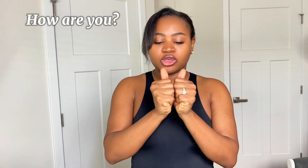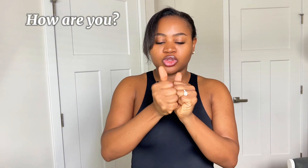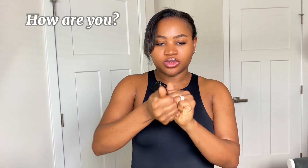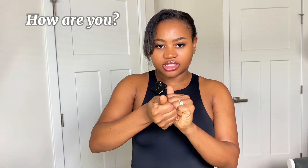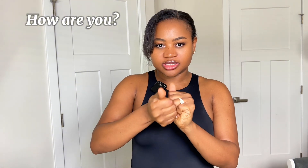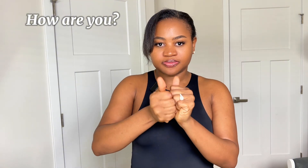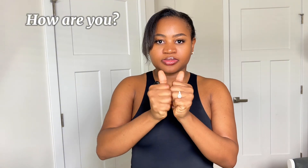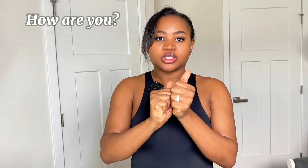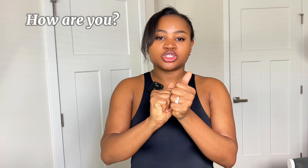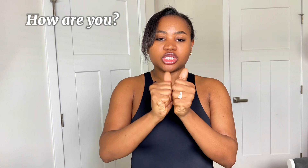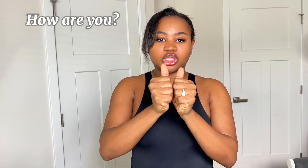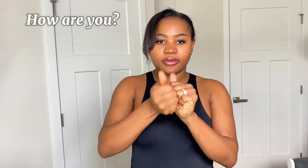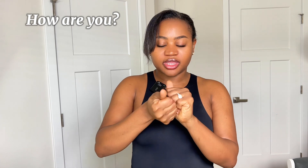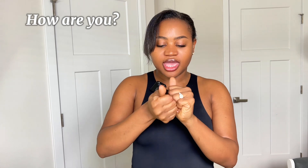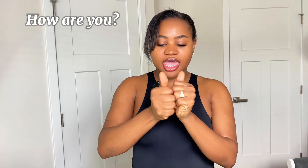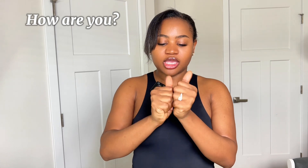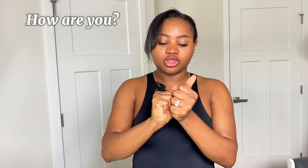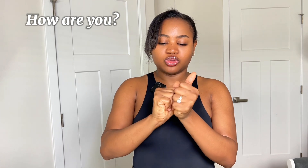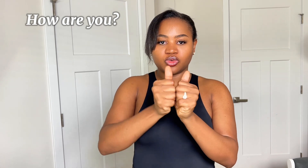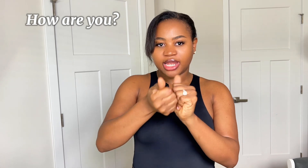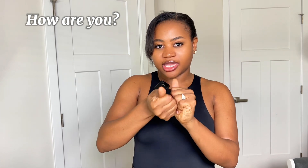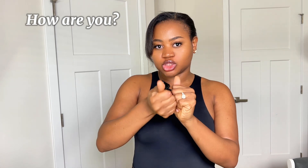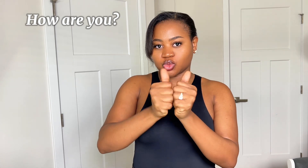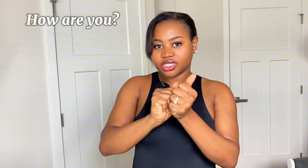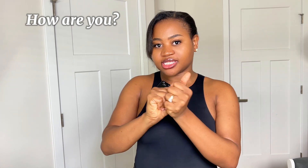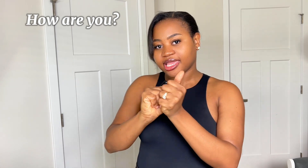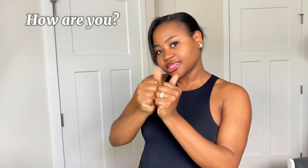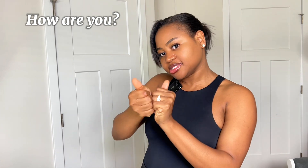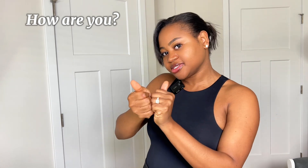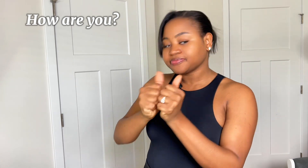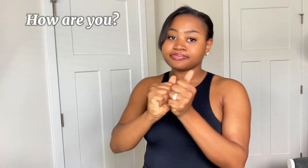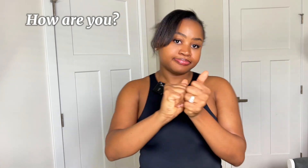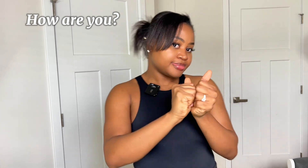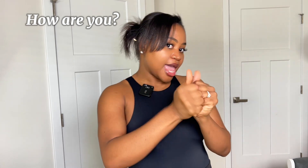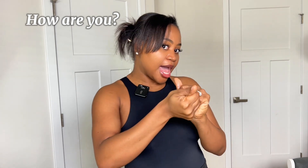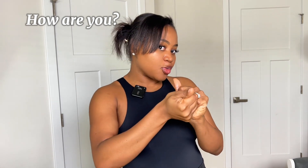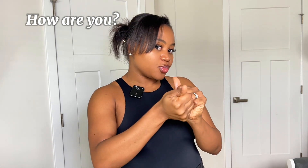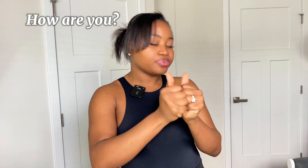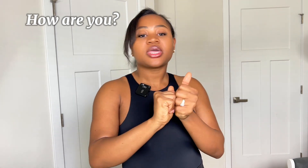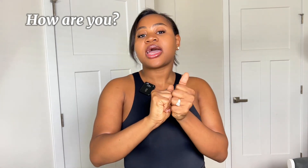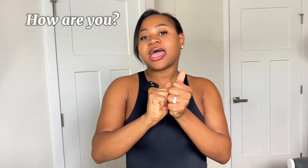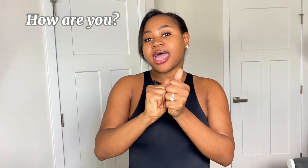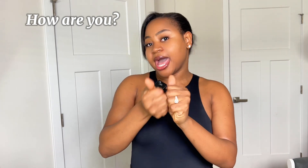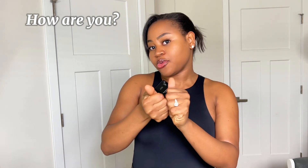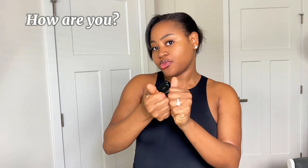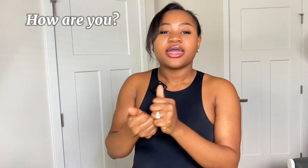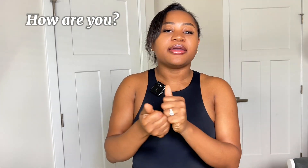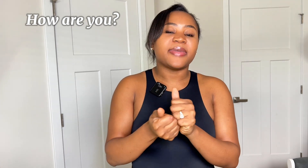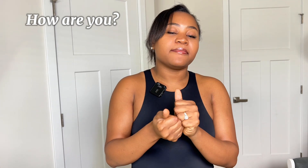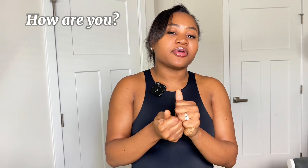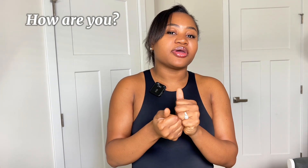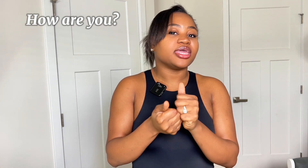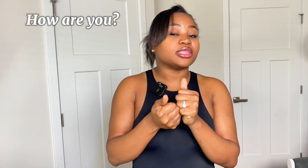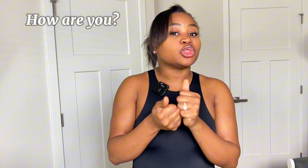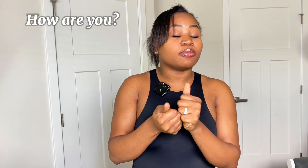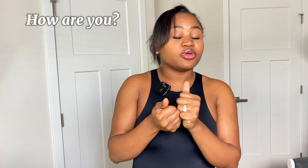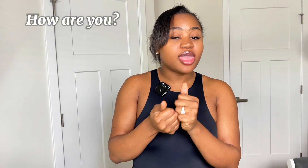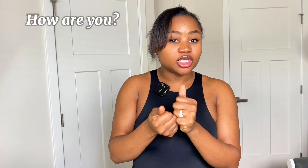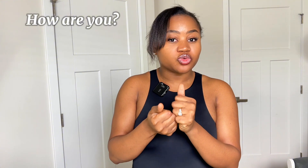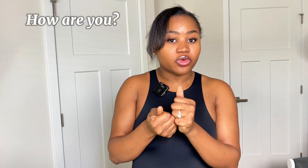do this. So the dominant hand, you do like a twist like this. How? How? Remember in the WH